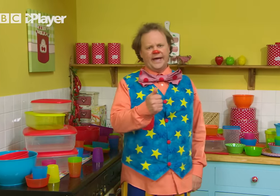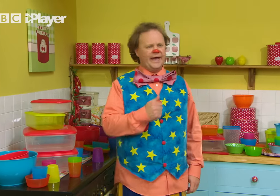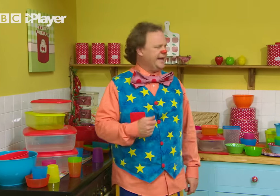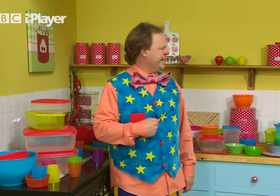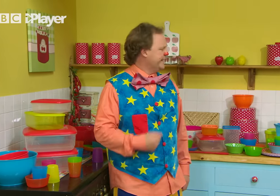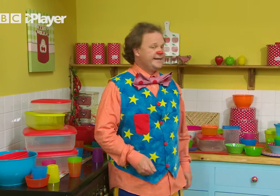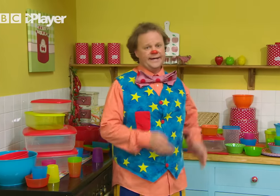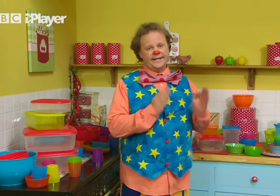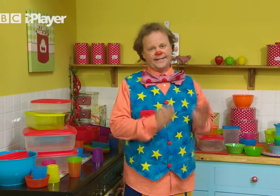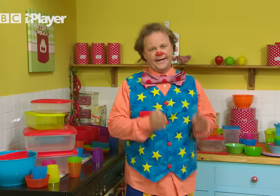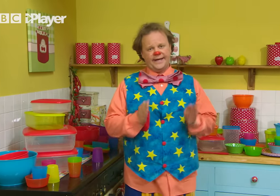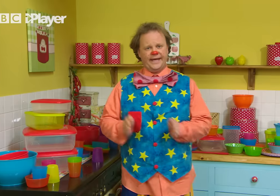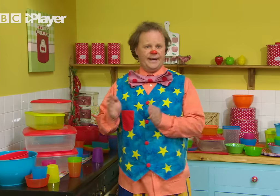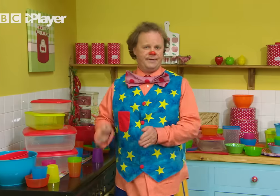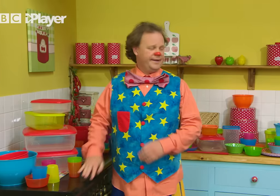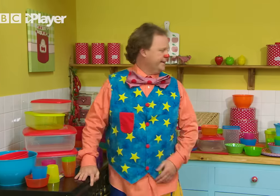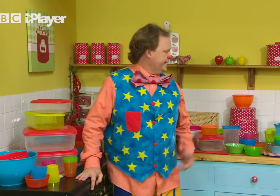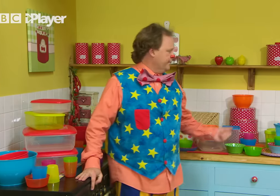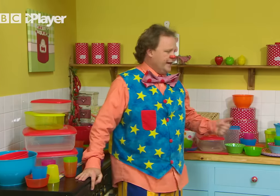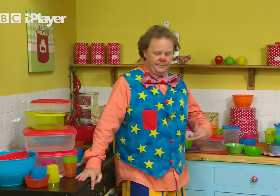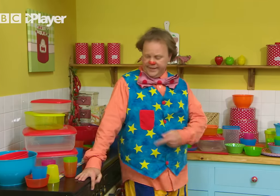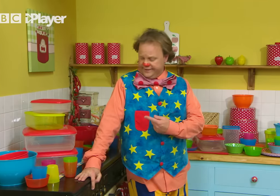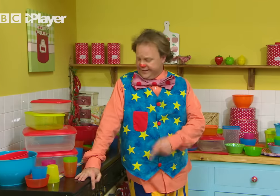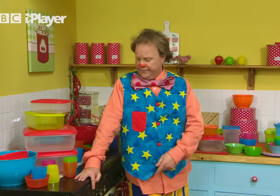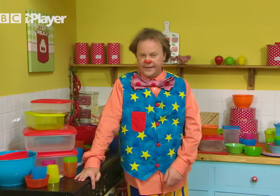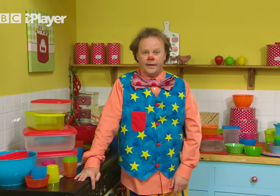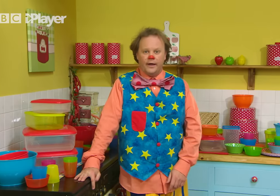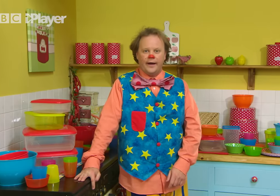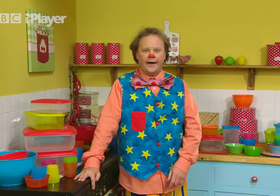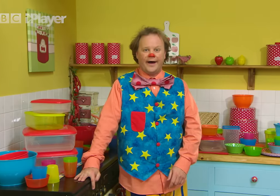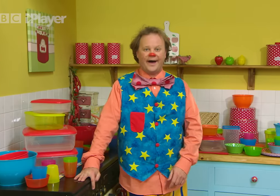Okay. I'll tidy up. Where am I going to start with the...